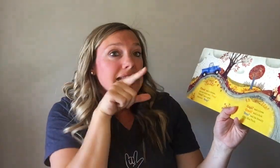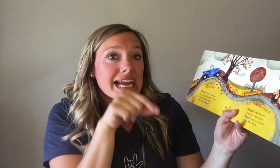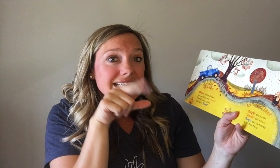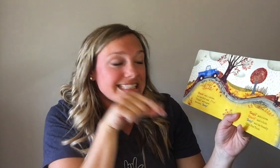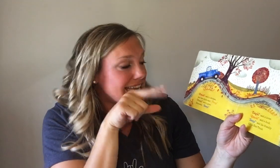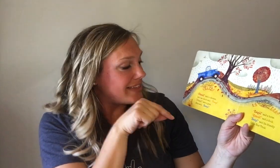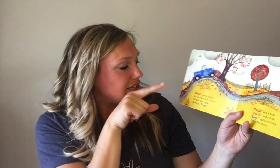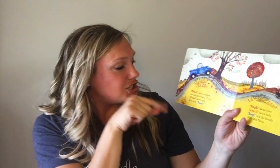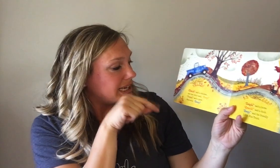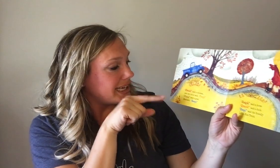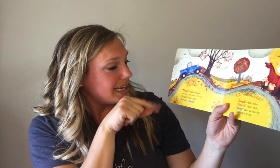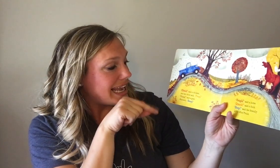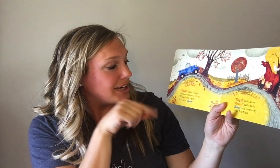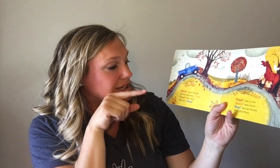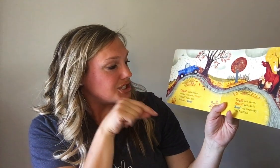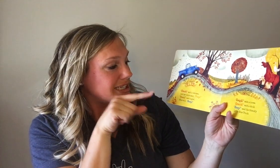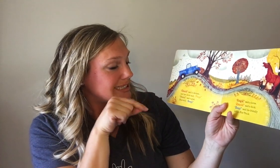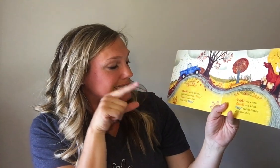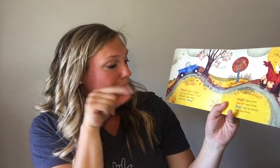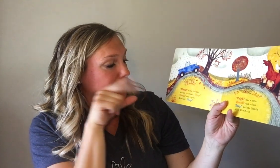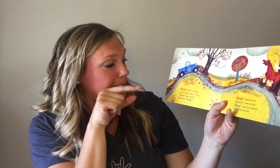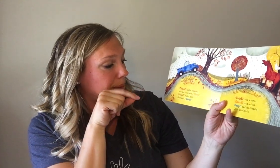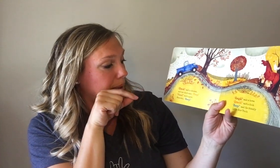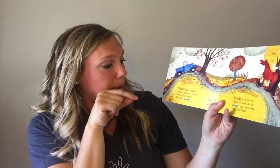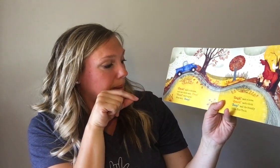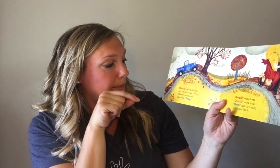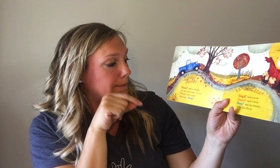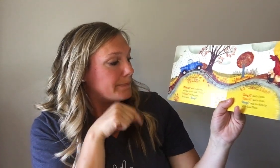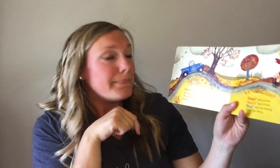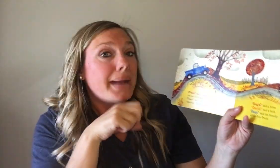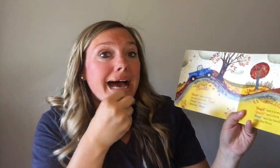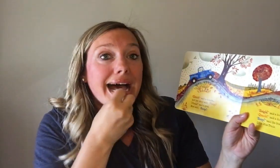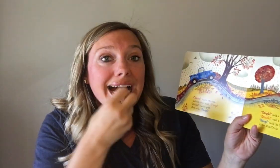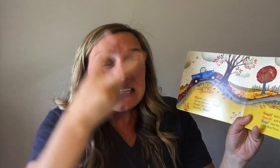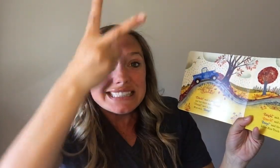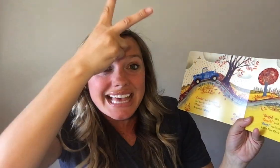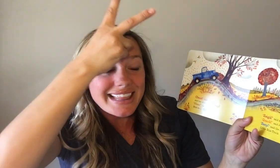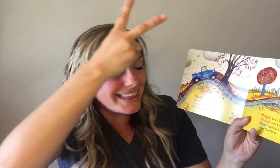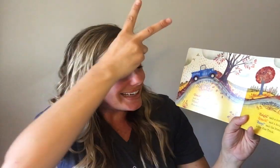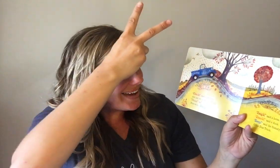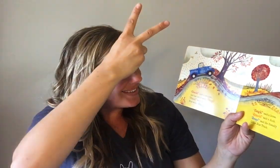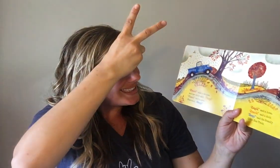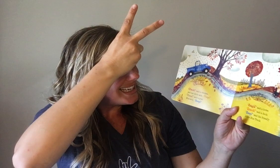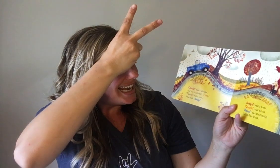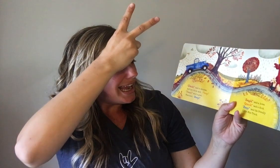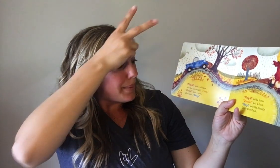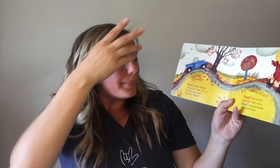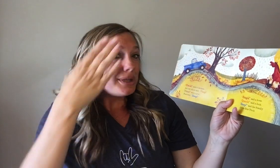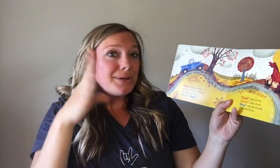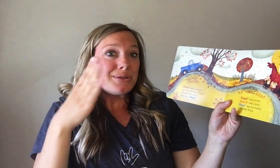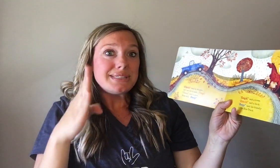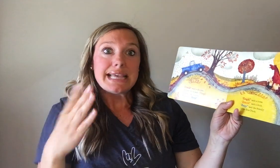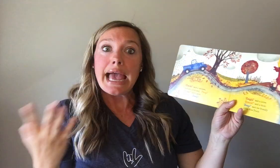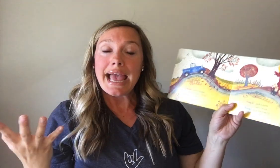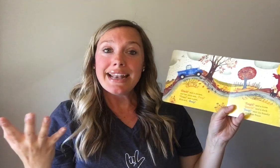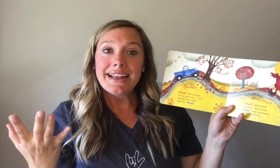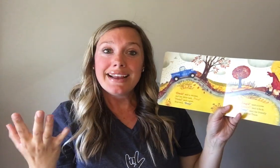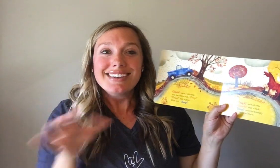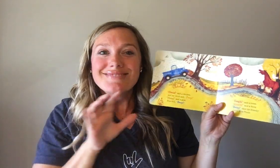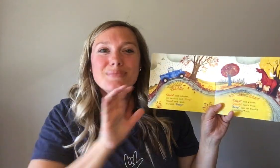Cluck said the chicken and her chicks said peep. Ma said the goat. Blue said